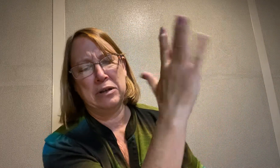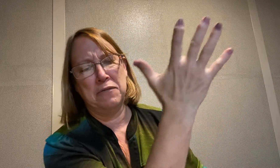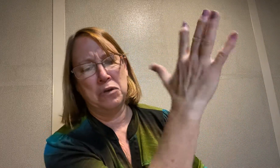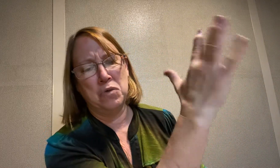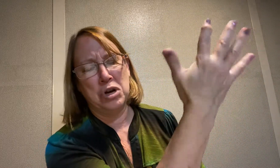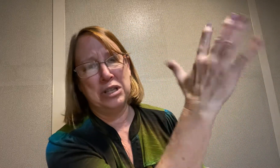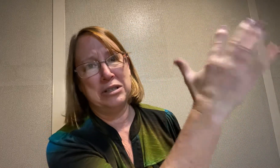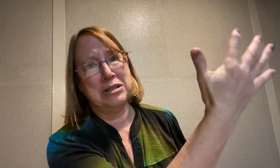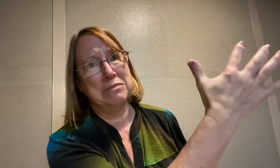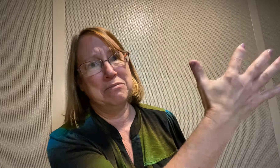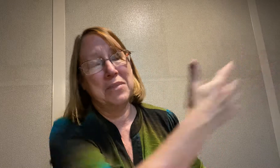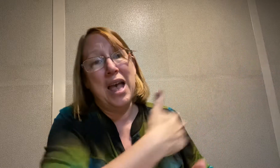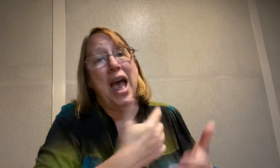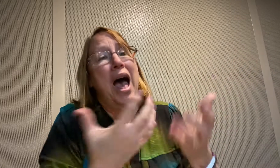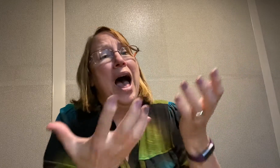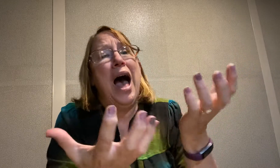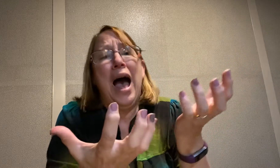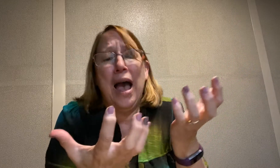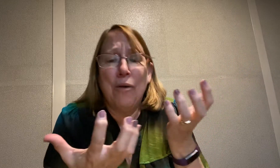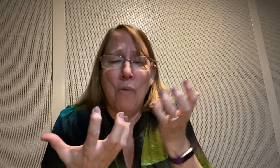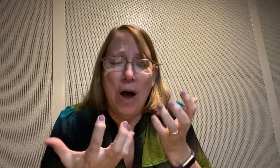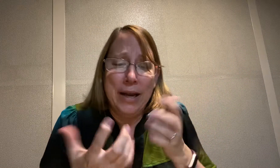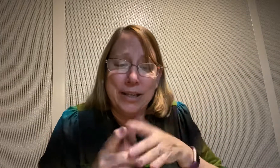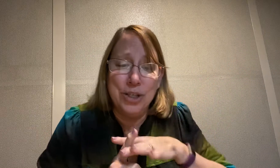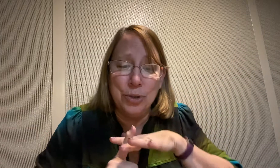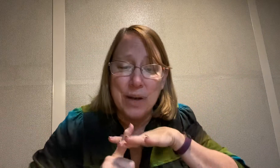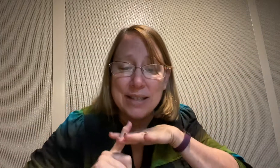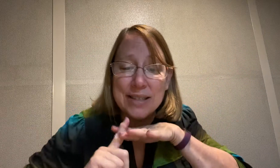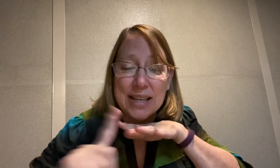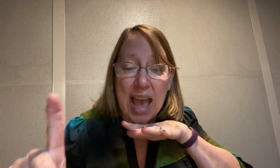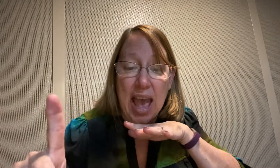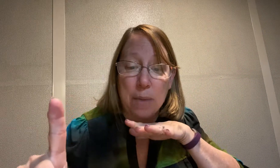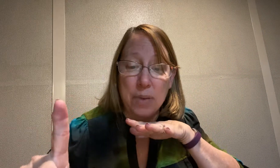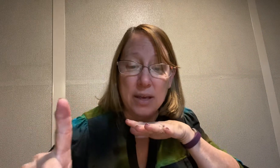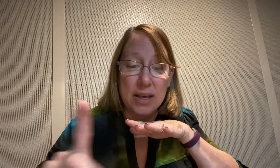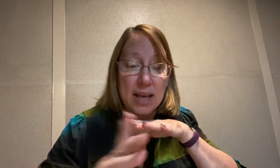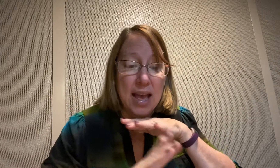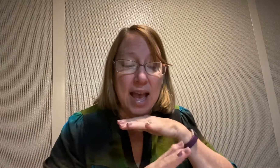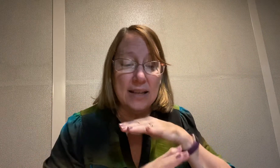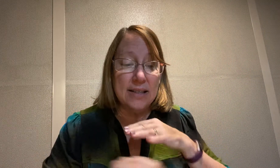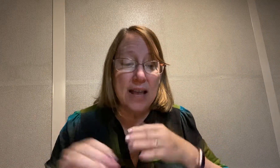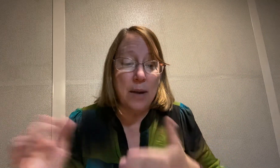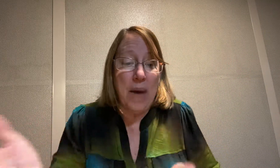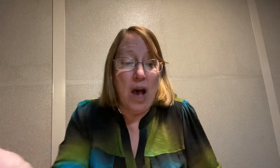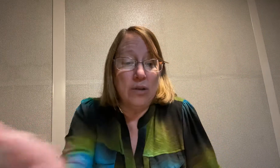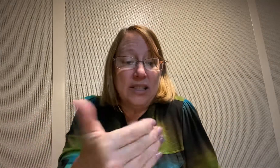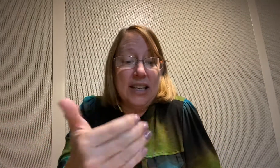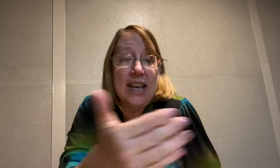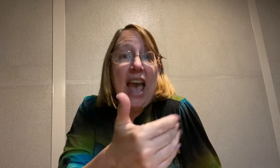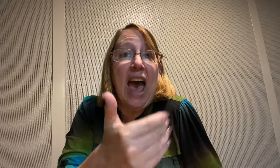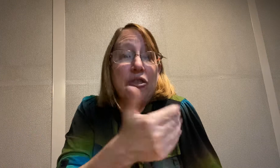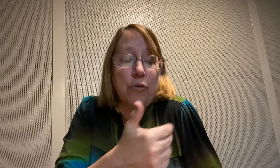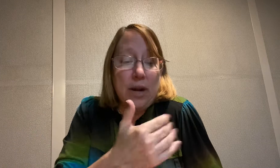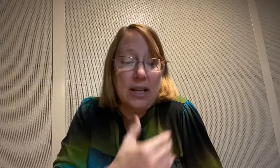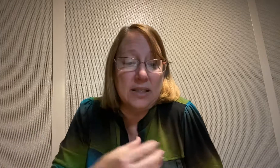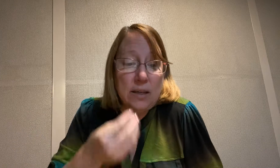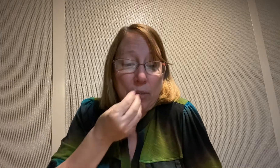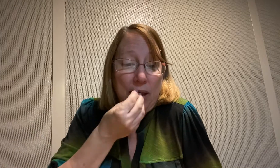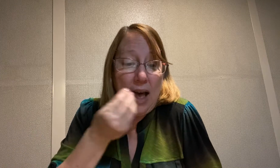the woods. I wanted to escape and set about gathering